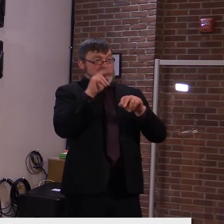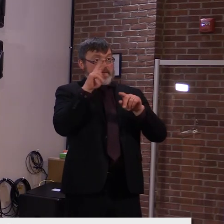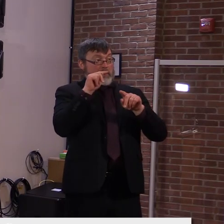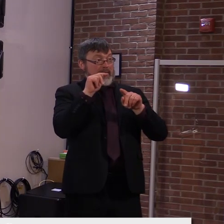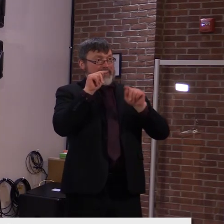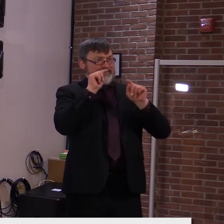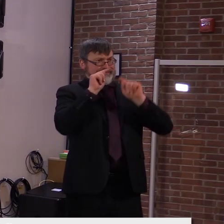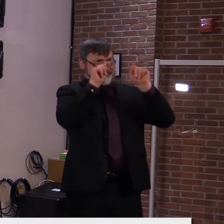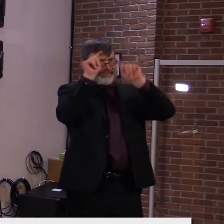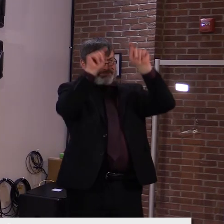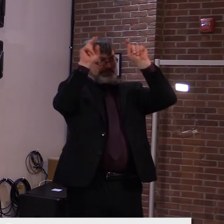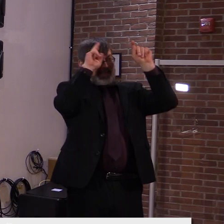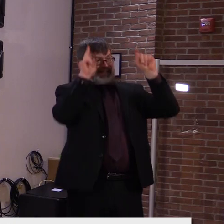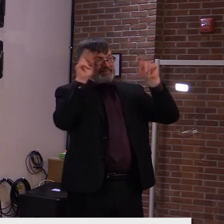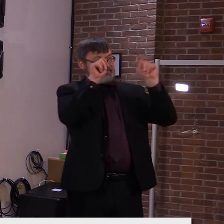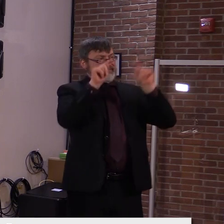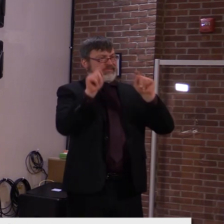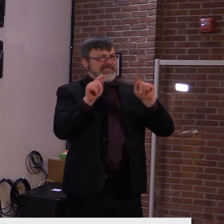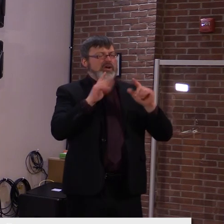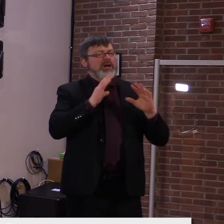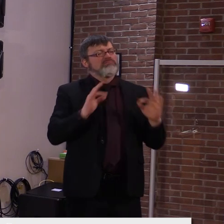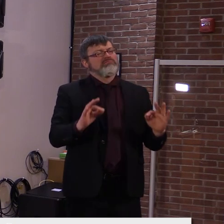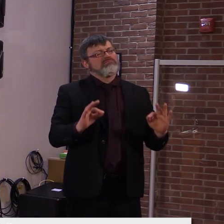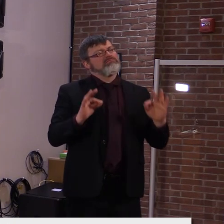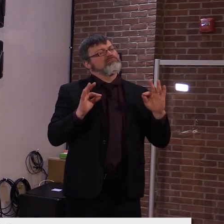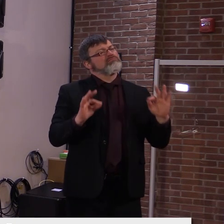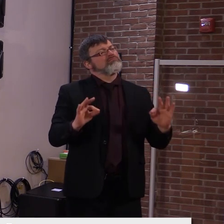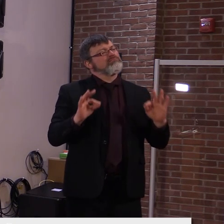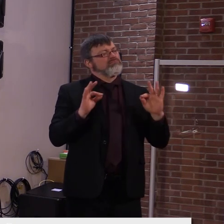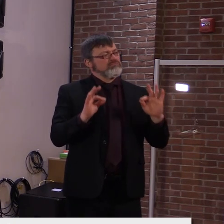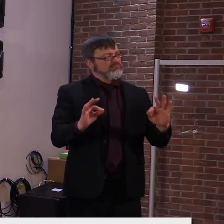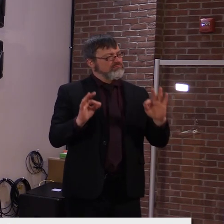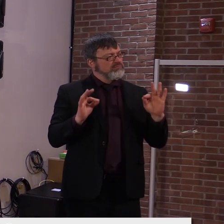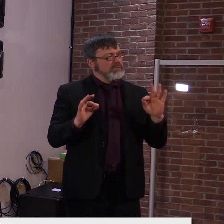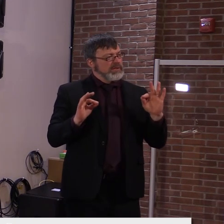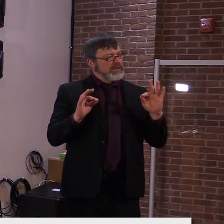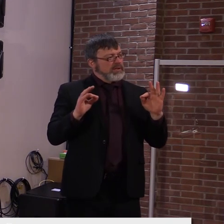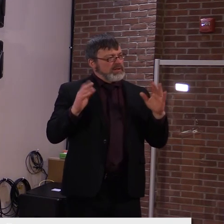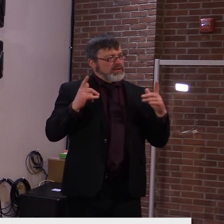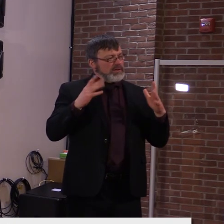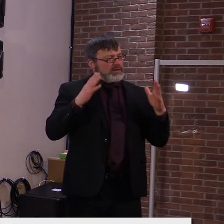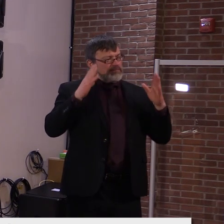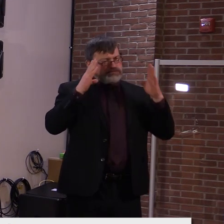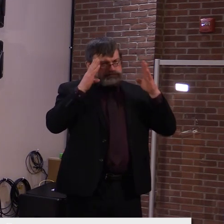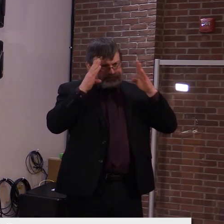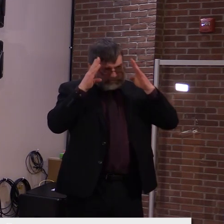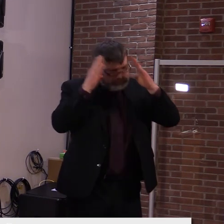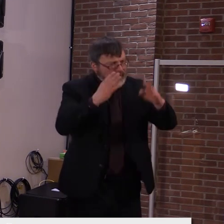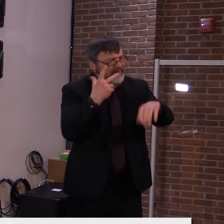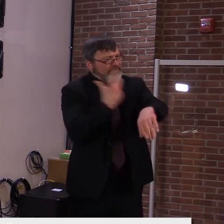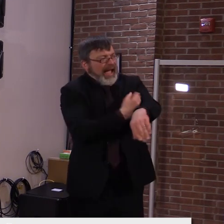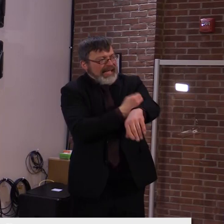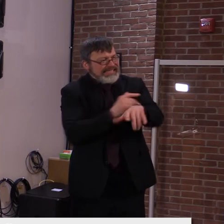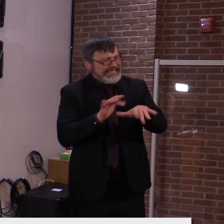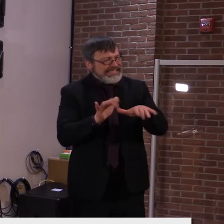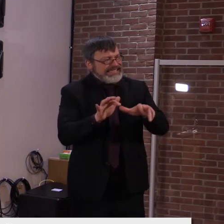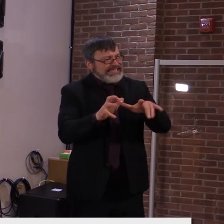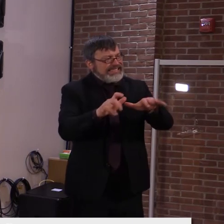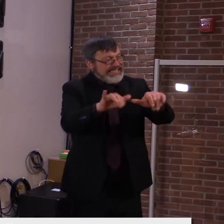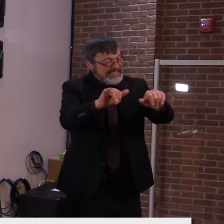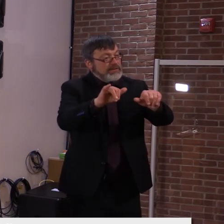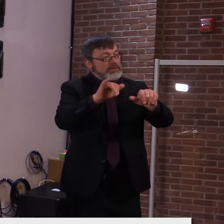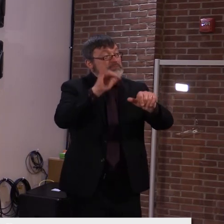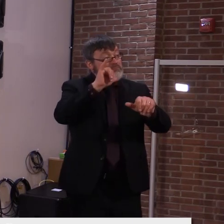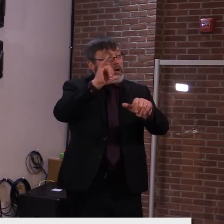in making sure that Vermonters get vaccinated across, including Central Vermont. They've been doing